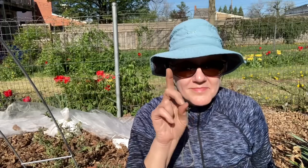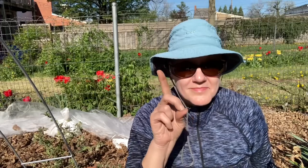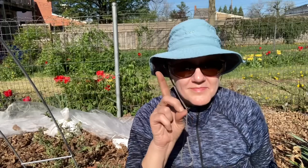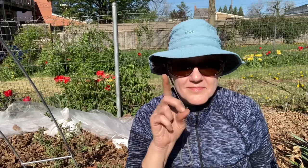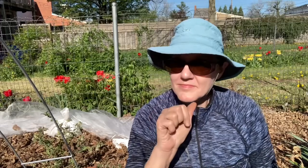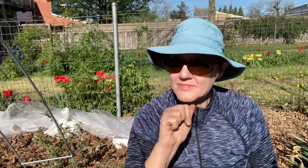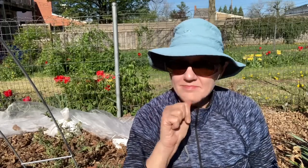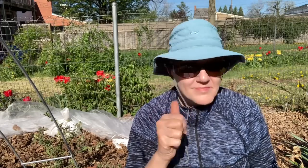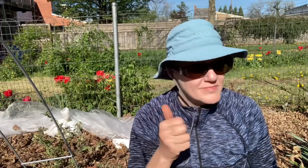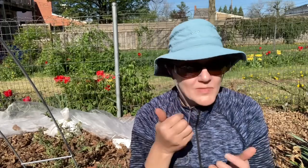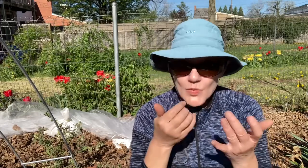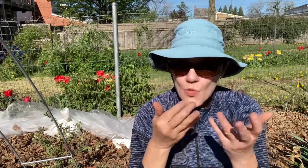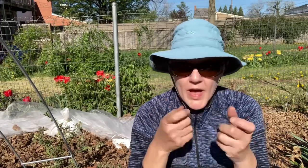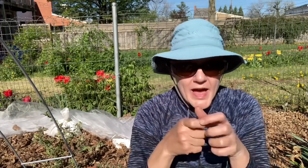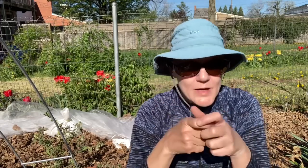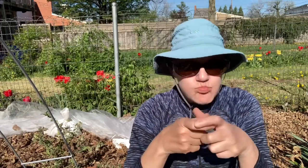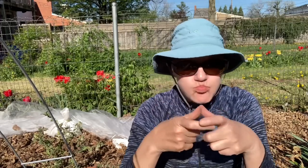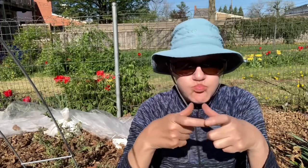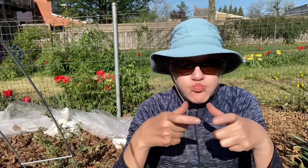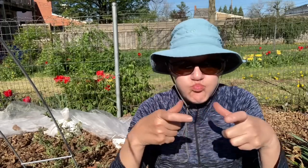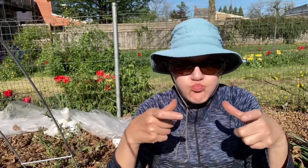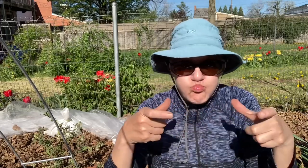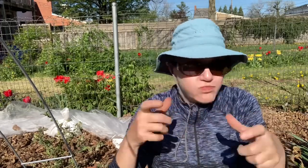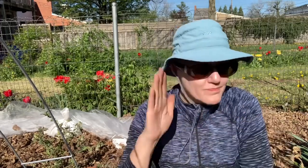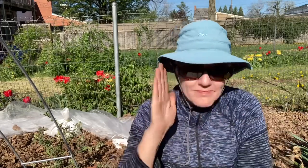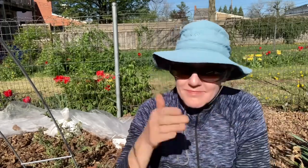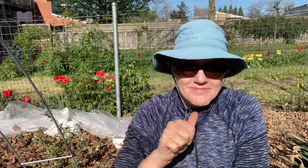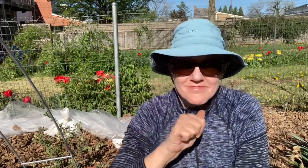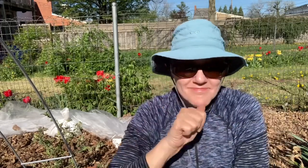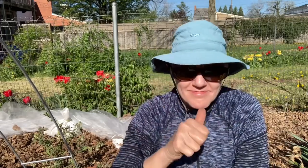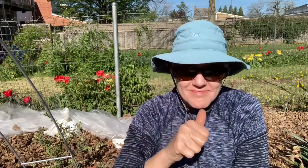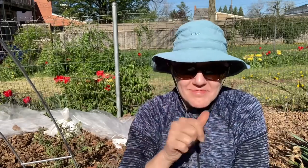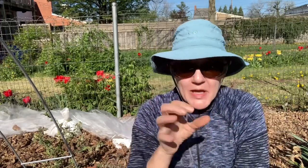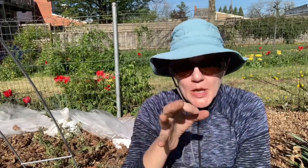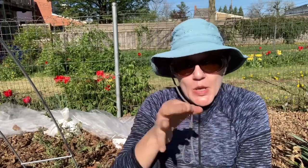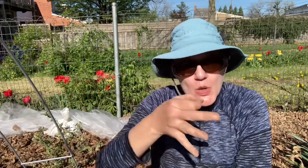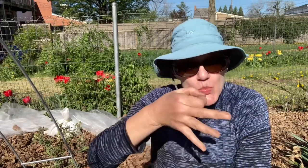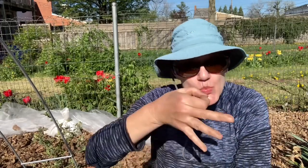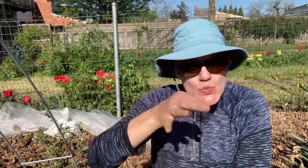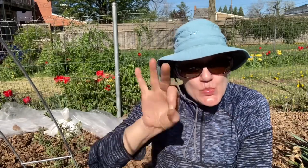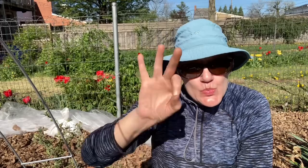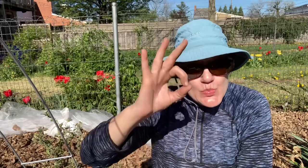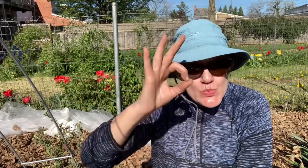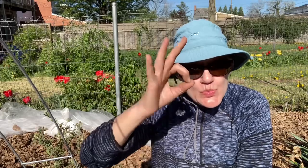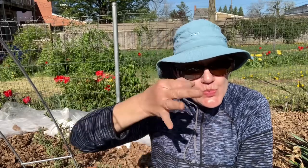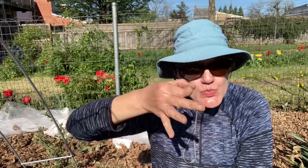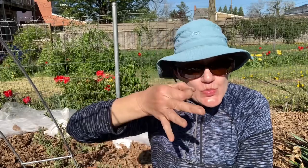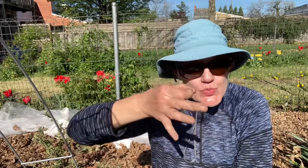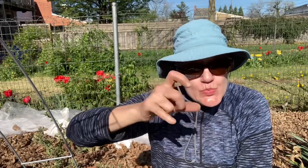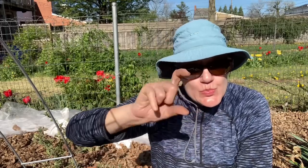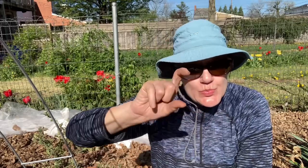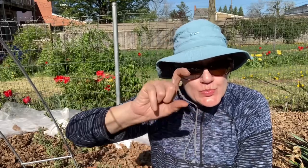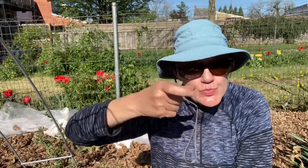Now, the flower buds, don't wait for them to get really big. It'll never happen. You want them to be about quarter